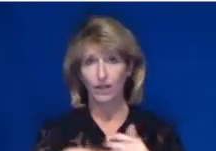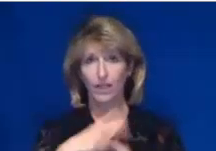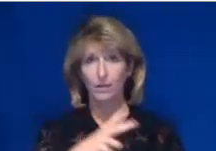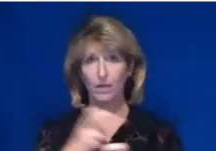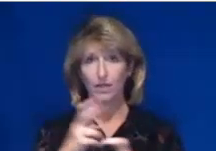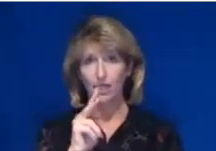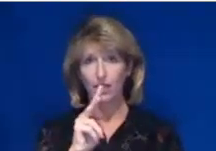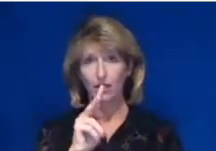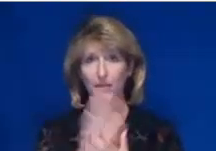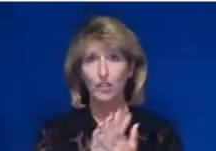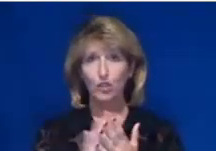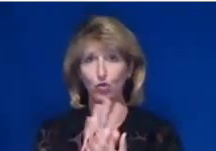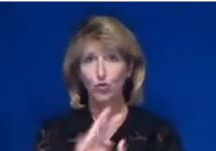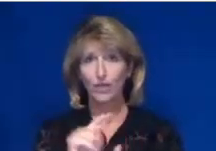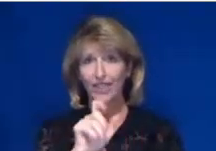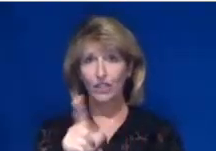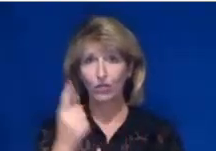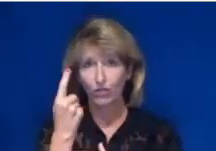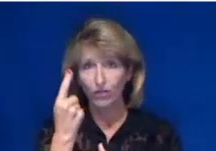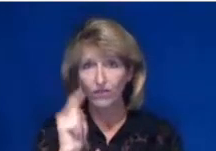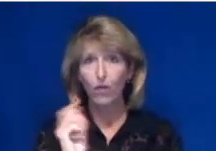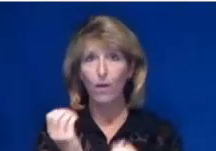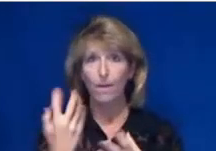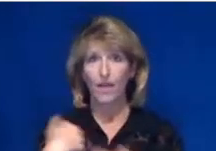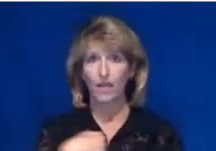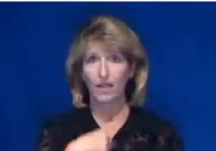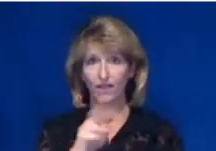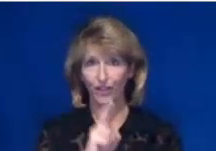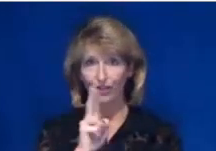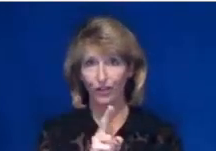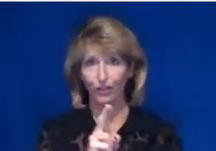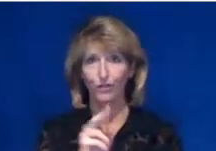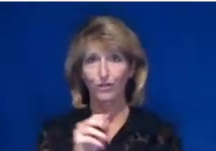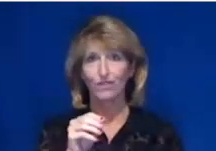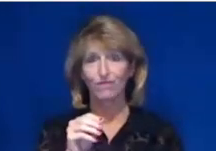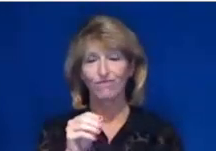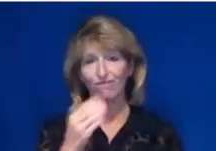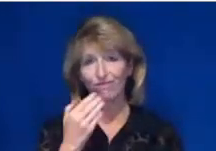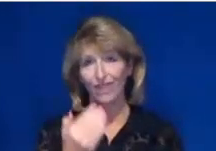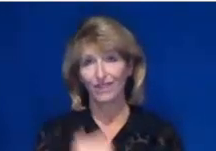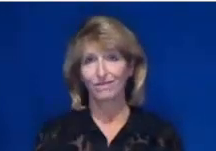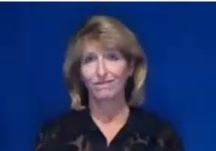very exciting that finally we will have access to screening tools